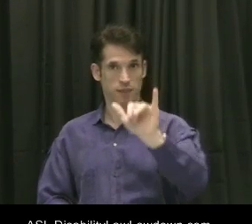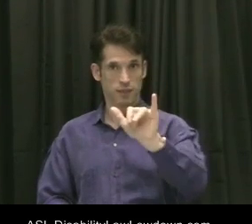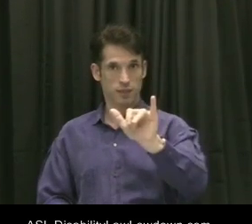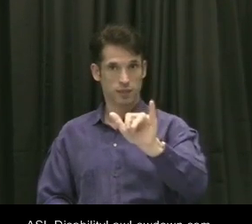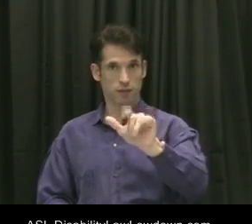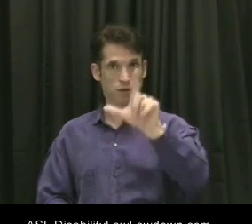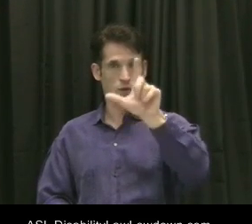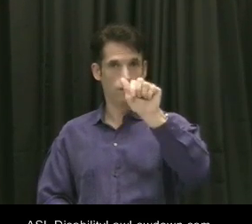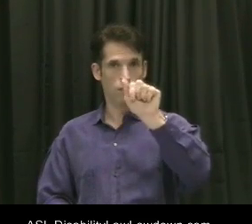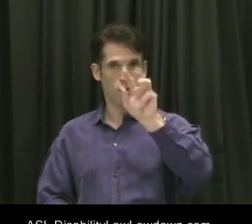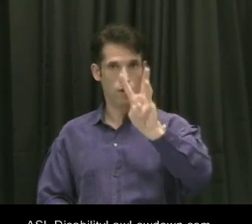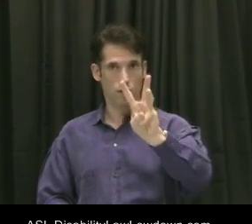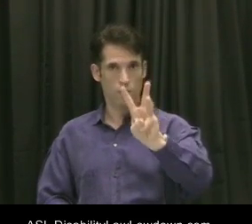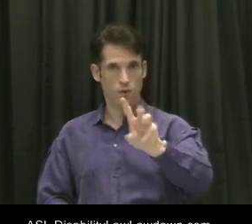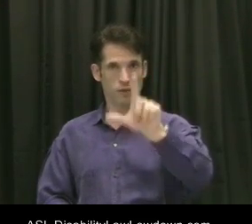asl.disabilitylawlowdown.com.